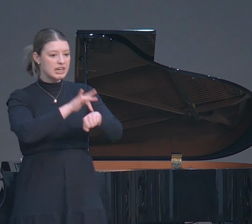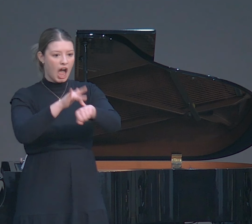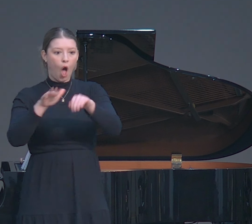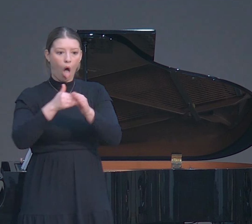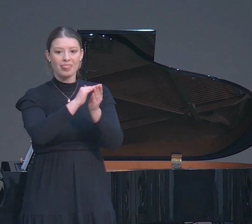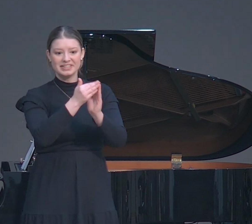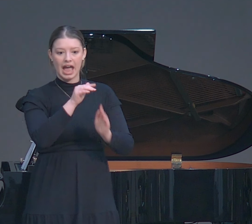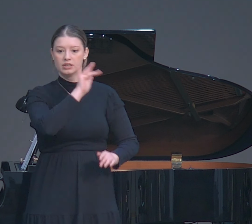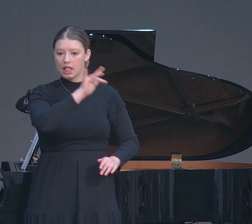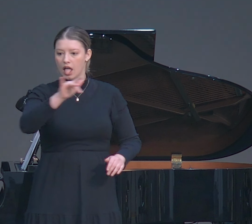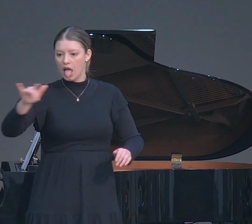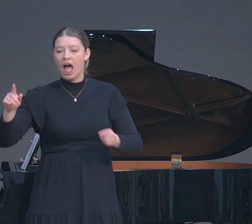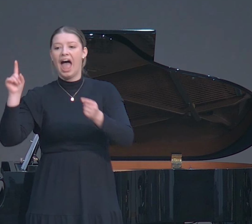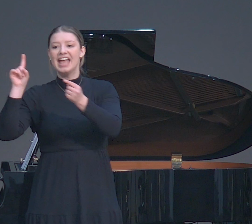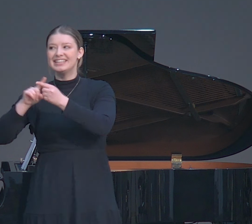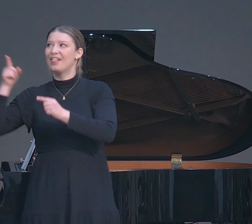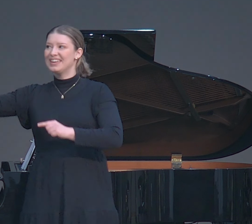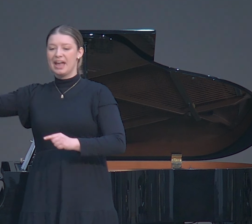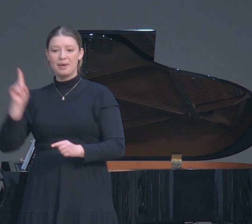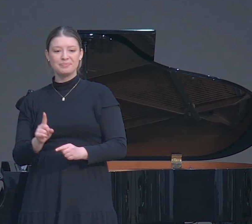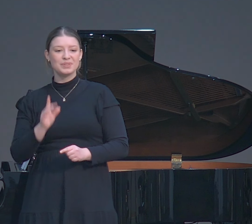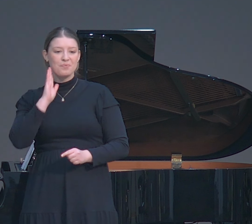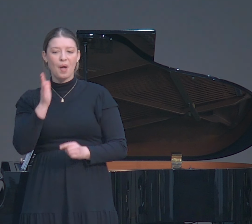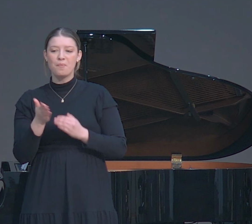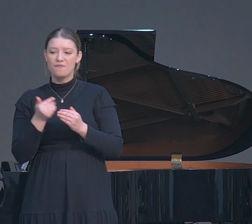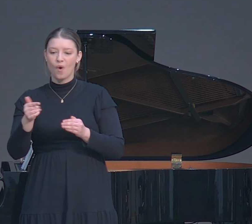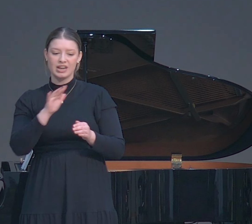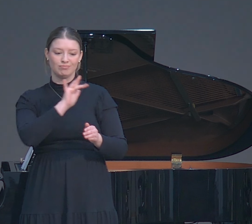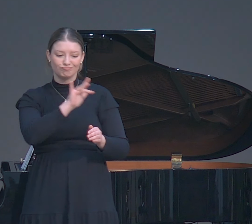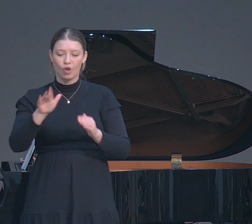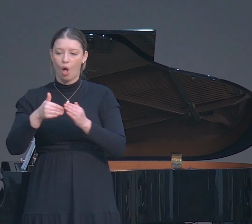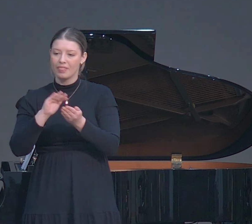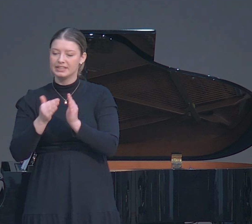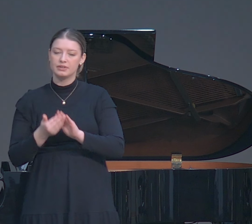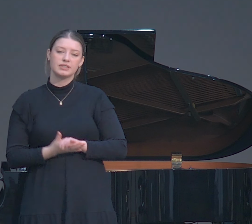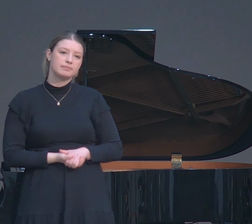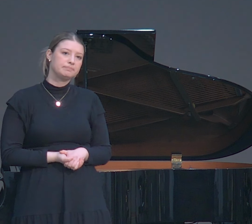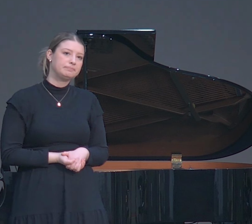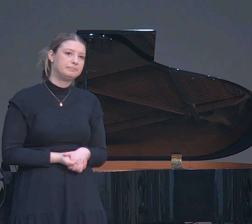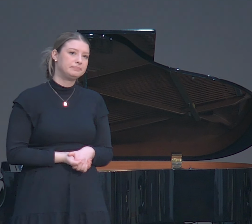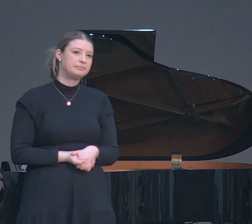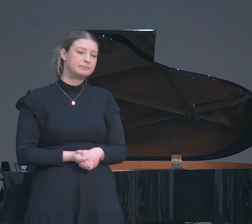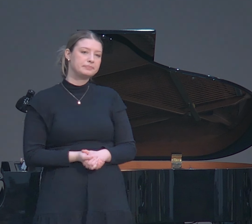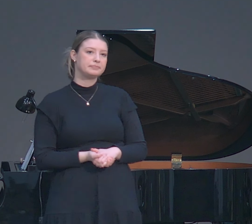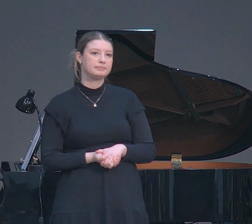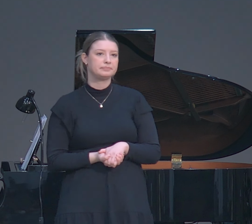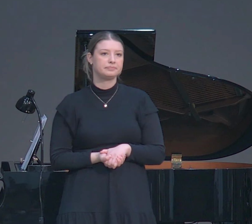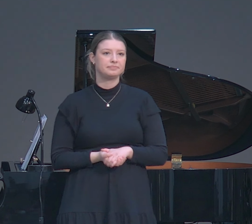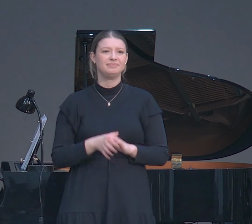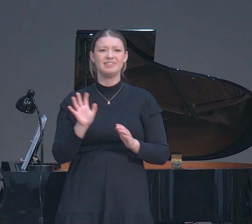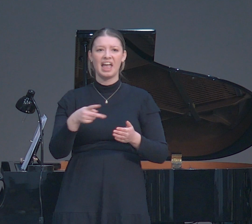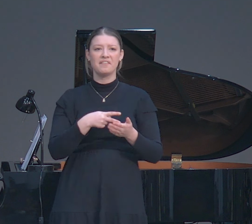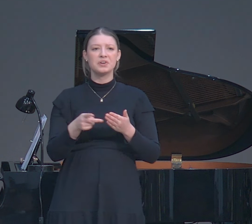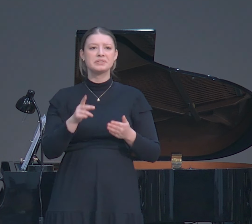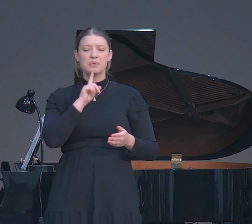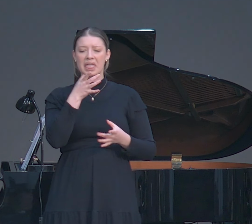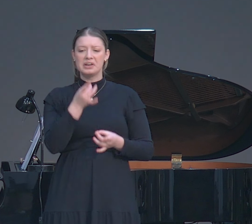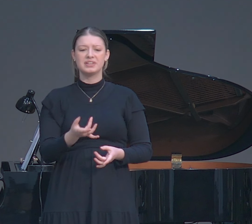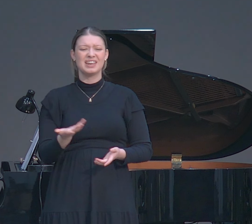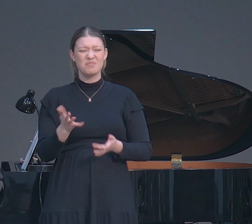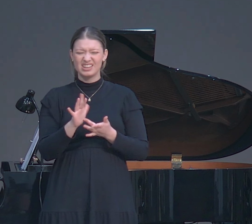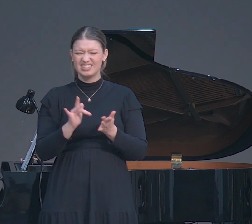towns of Israel before the Son of Man comes. Now this verse is really sort of curious in the context. What's